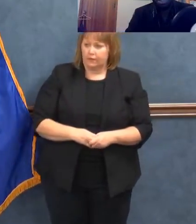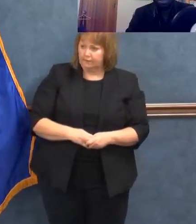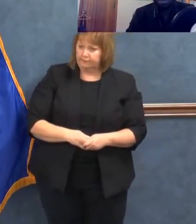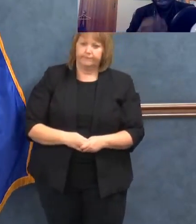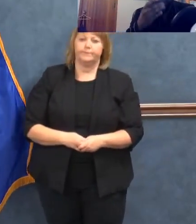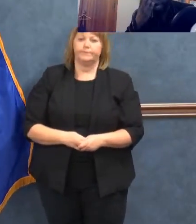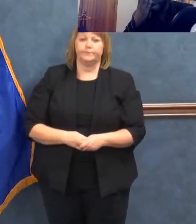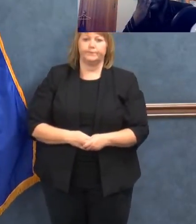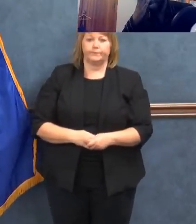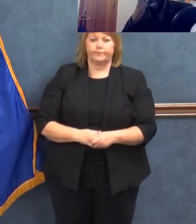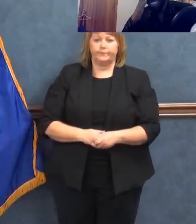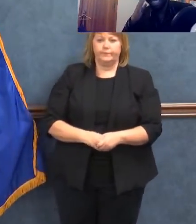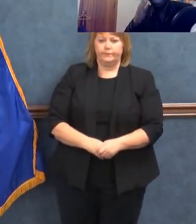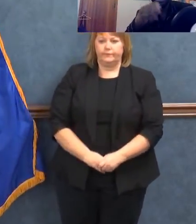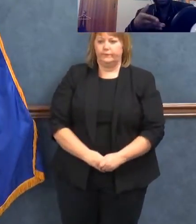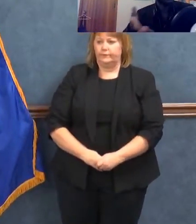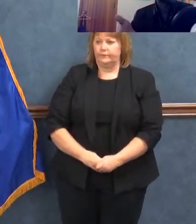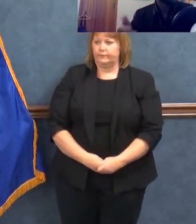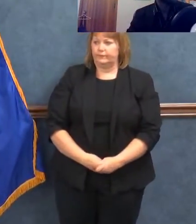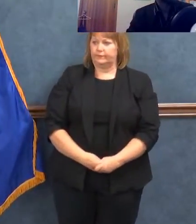at this shit.